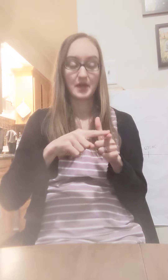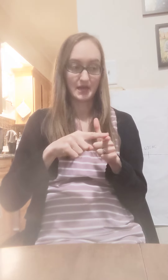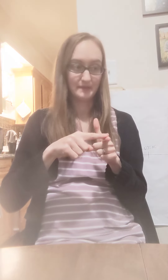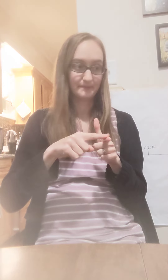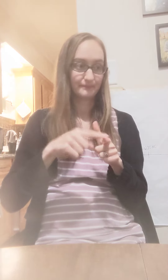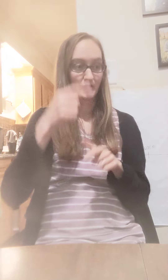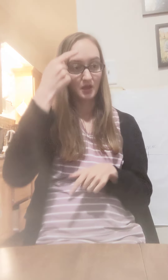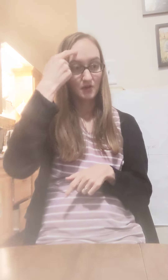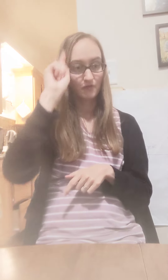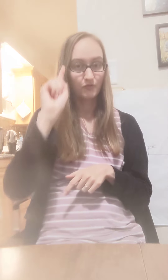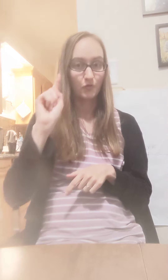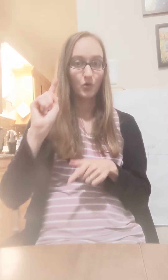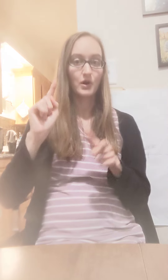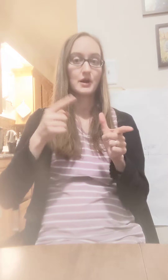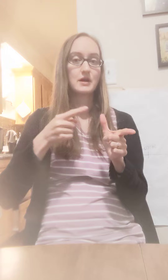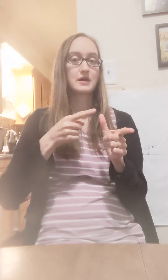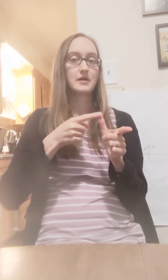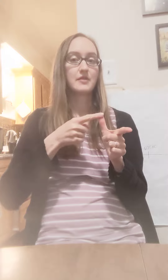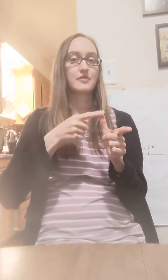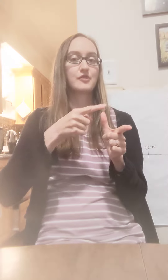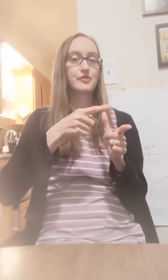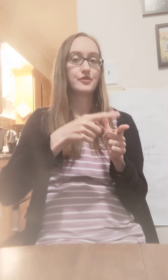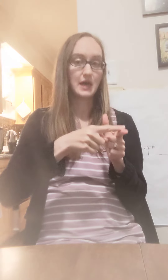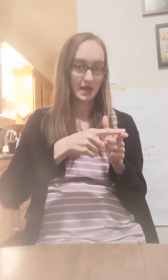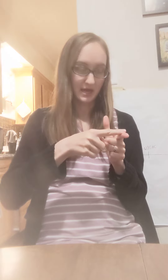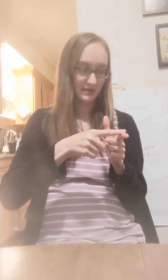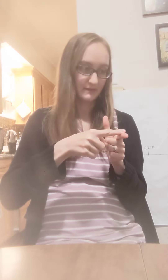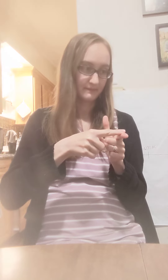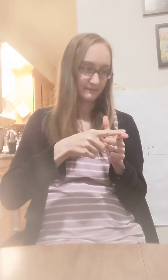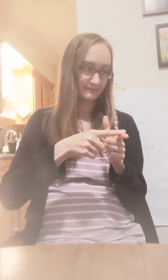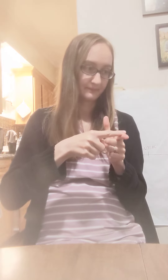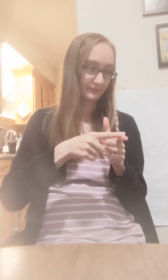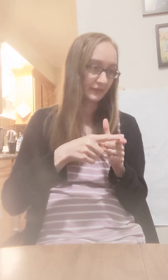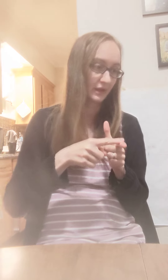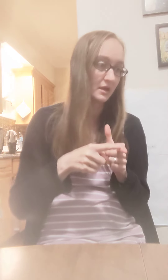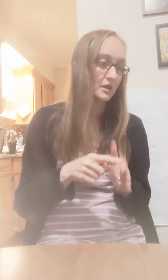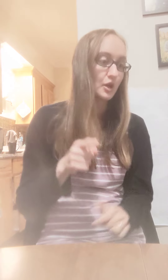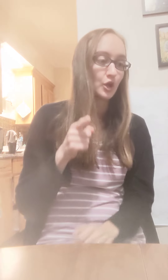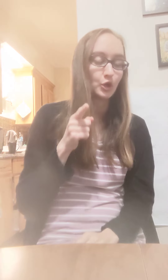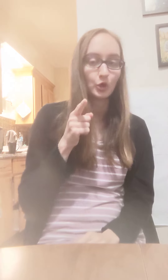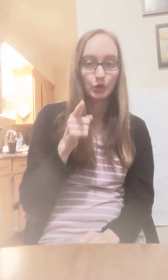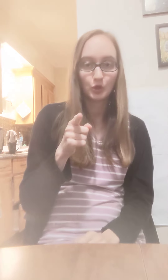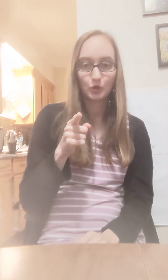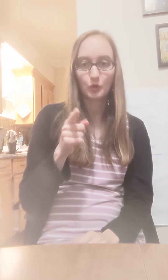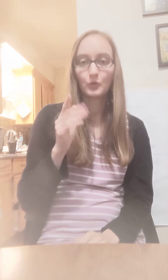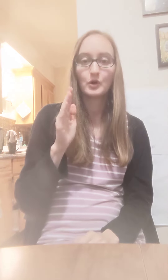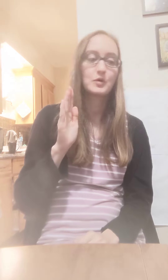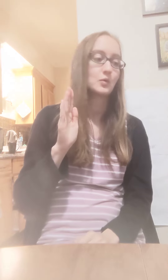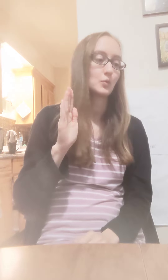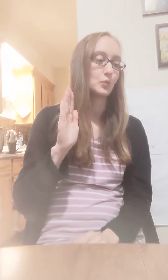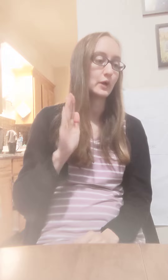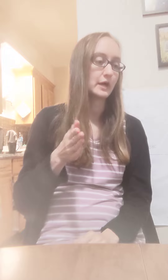then, for then you will